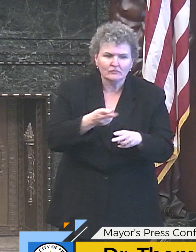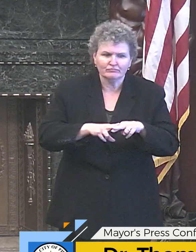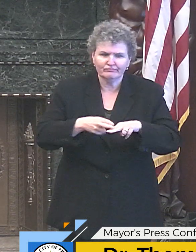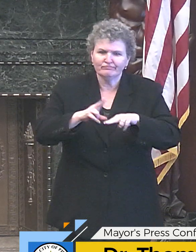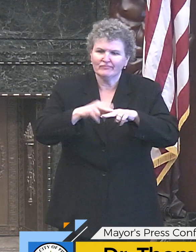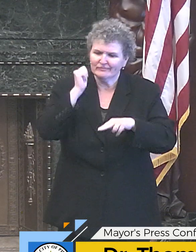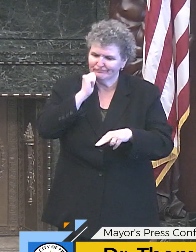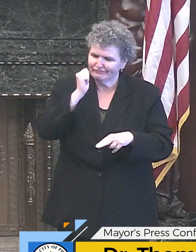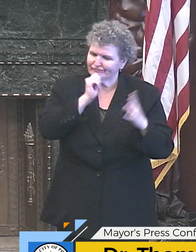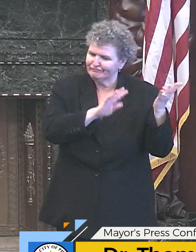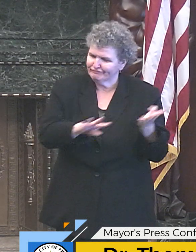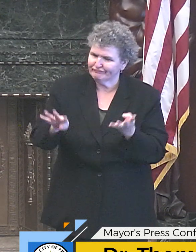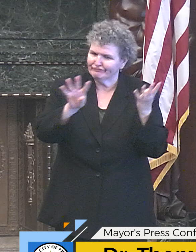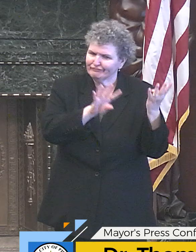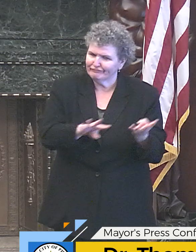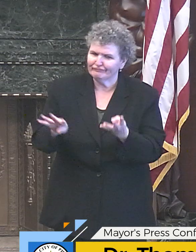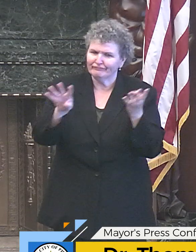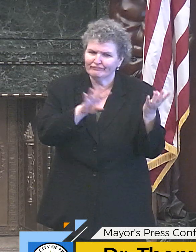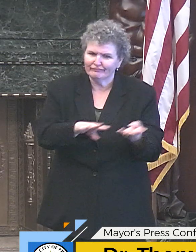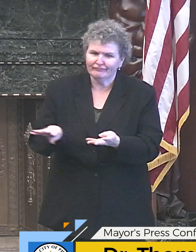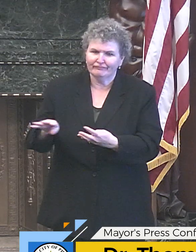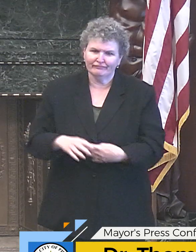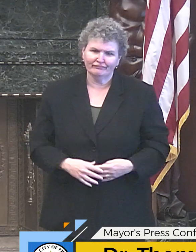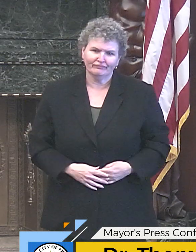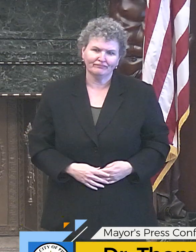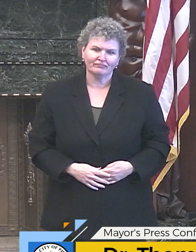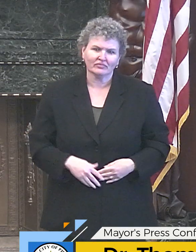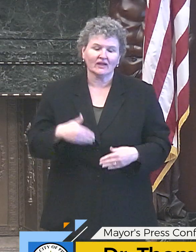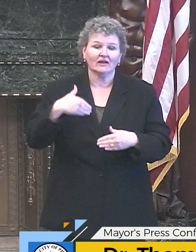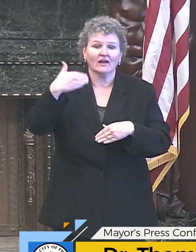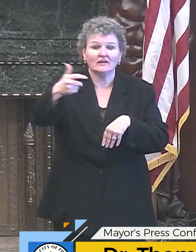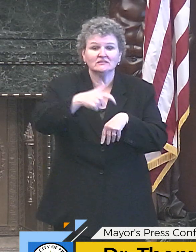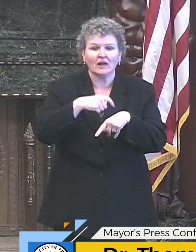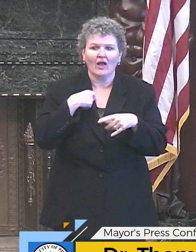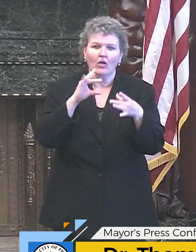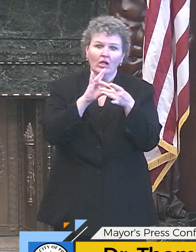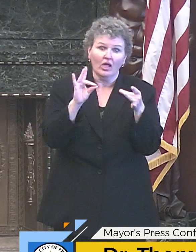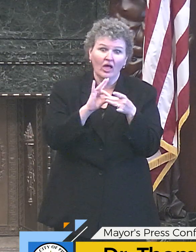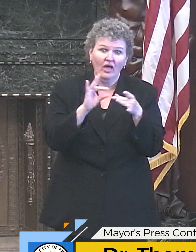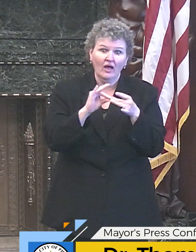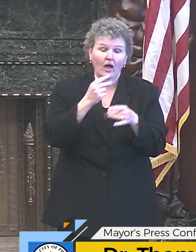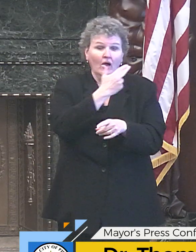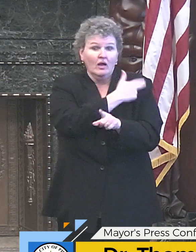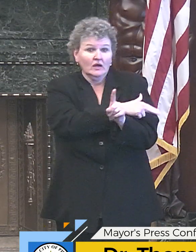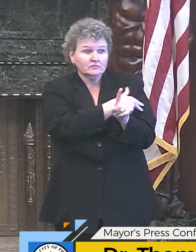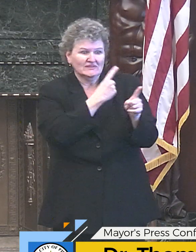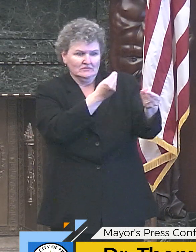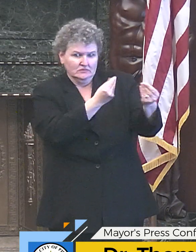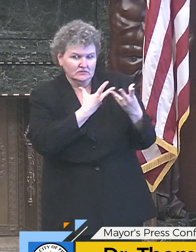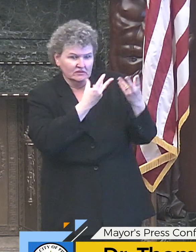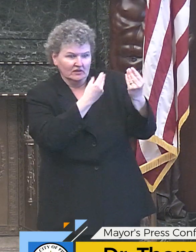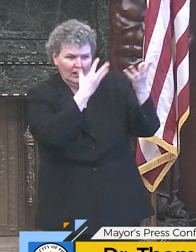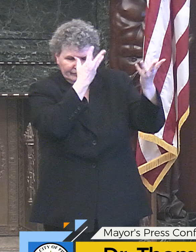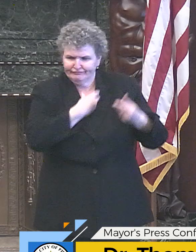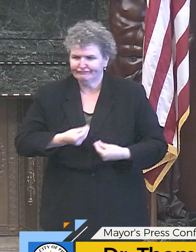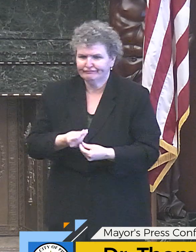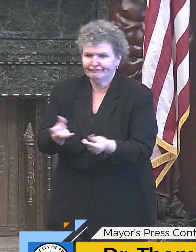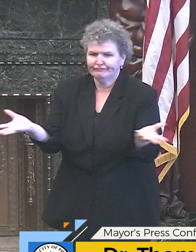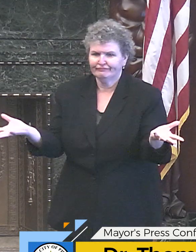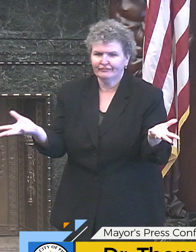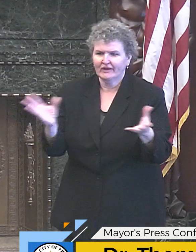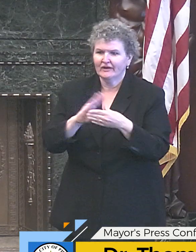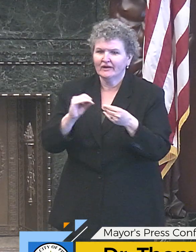will be reporting out numbers in the future that we have now getting from hospitals to the city, more across the